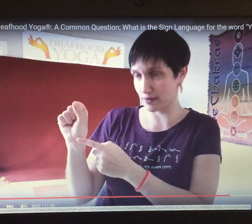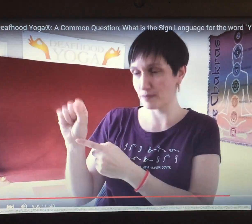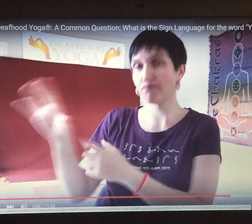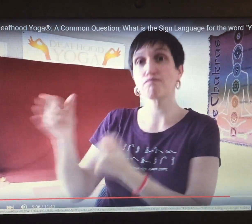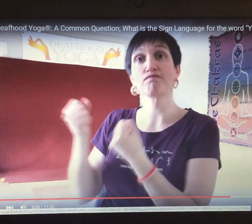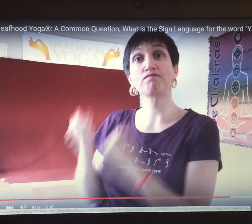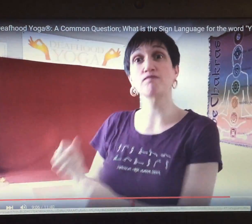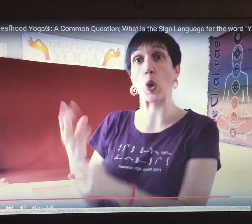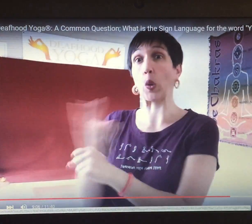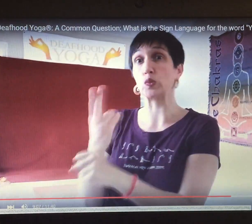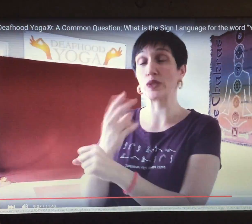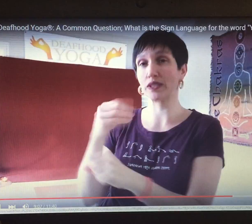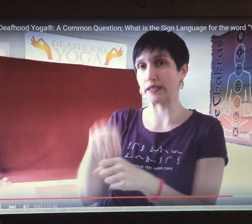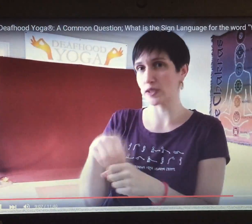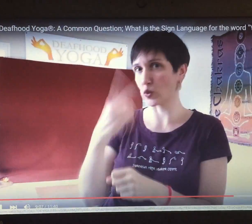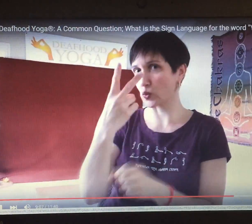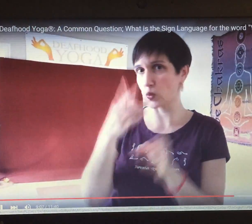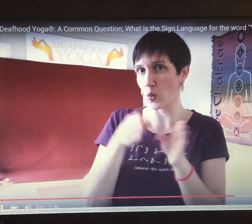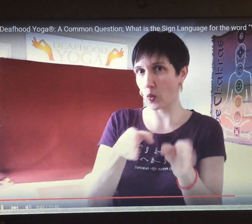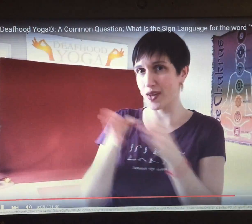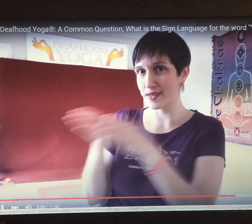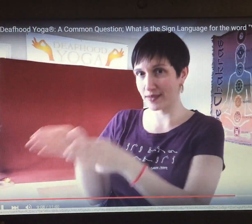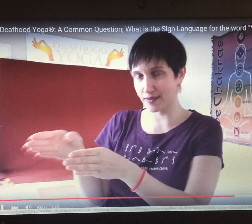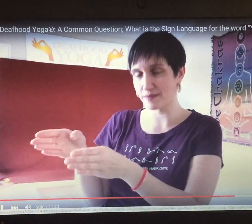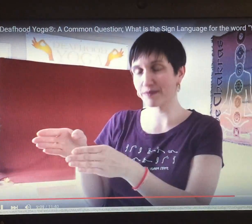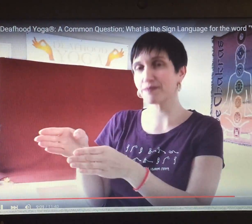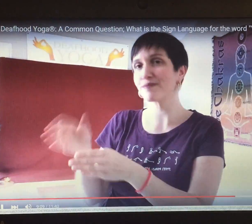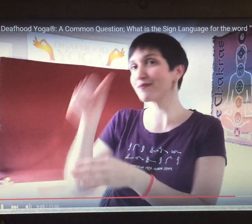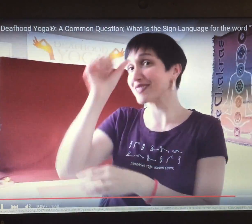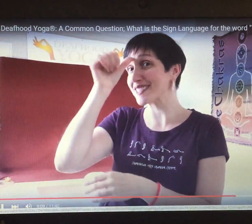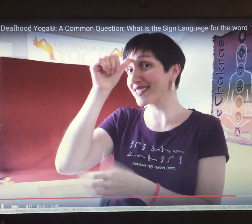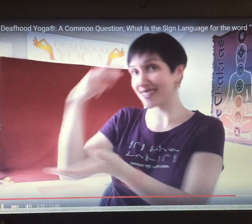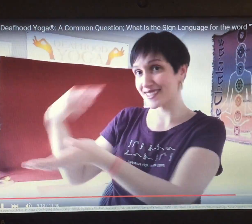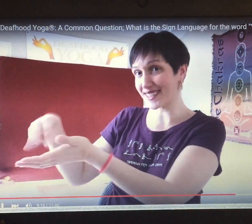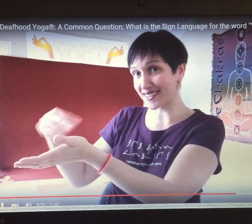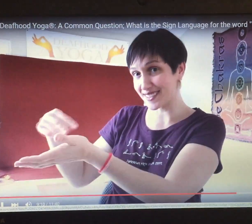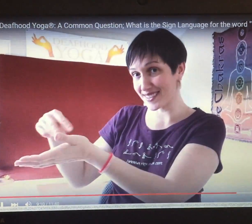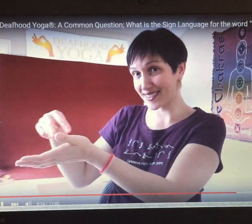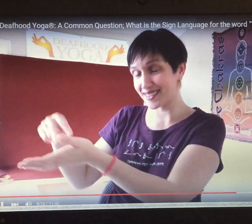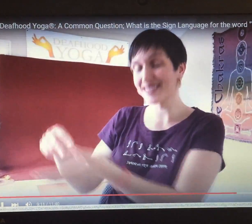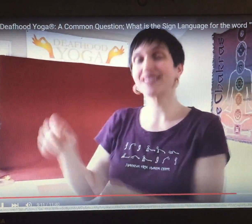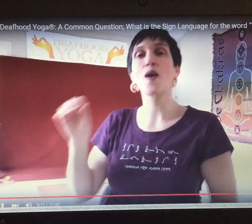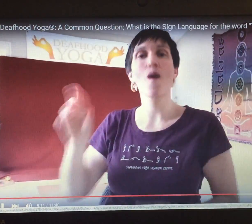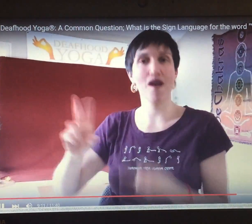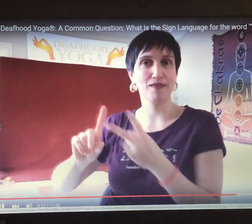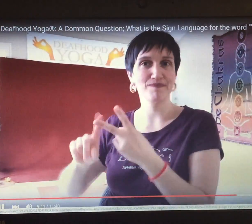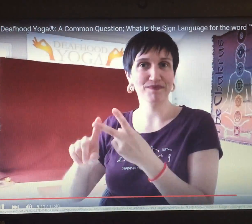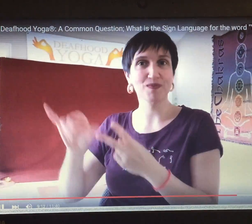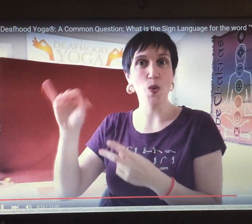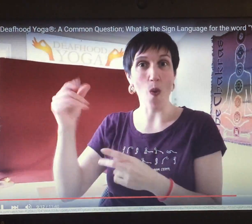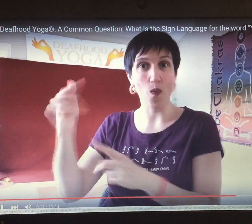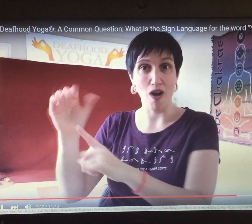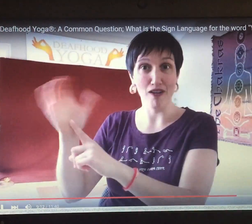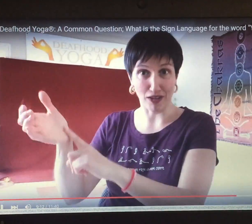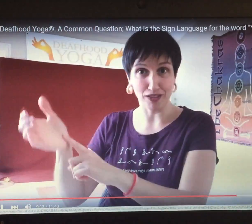That mudra is used in 2 ways. The Indian dance or